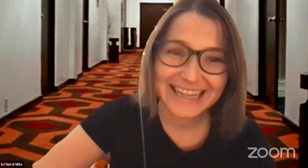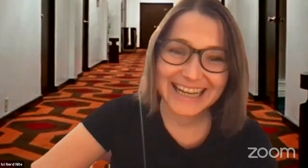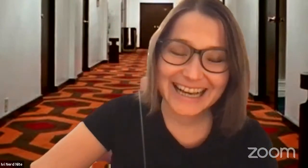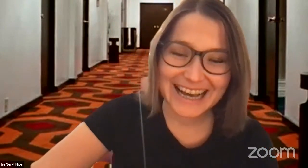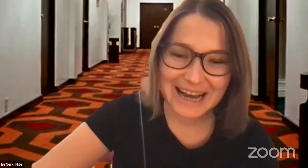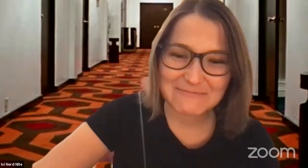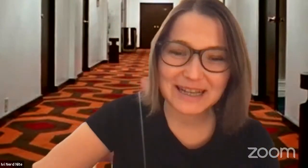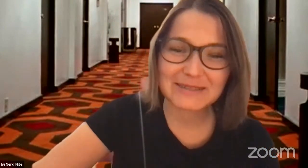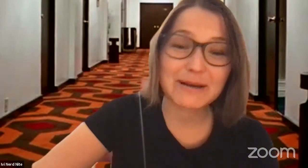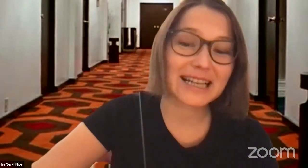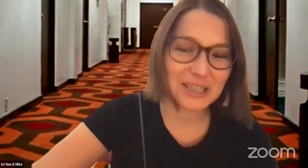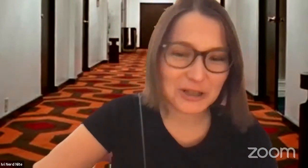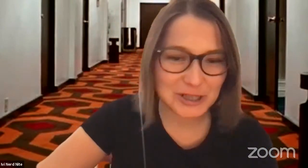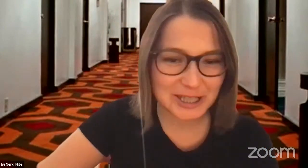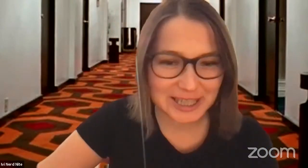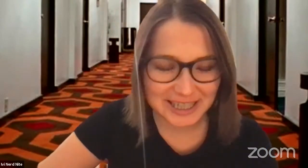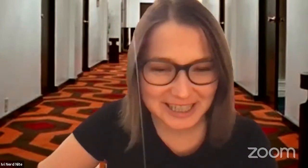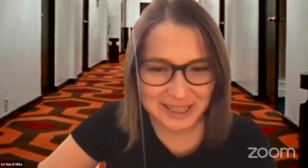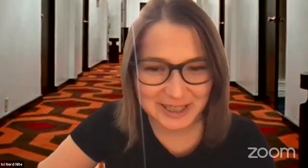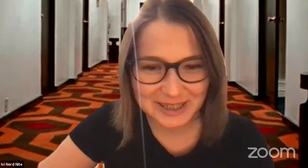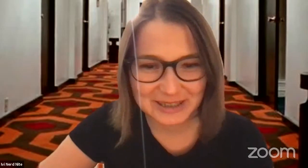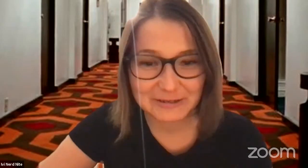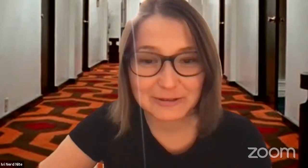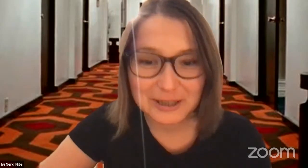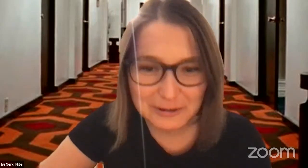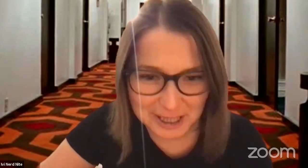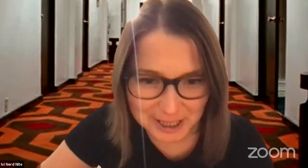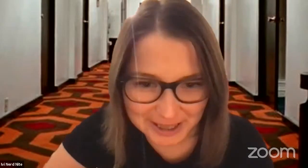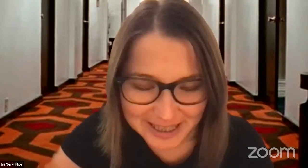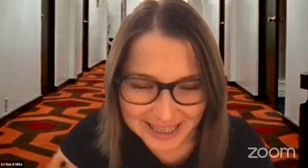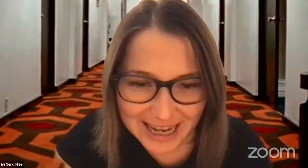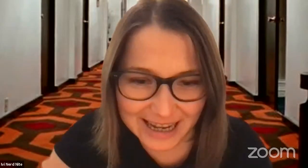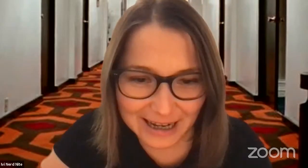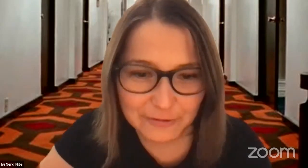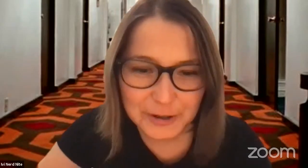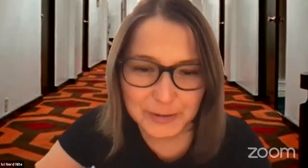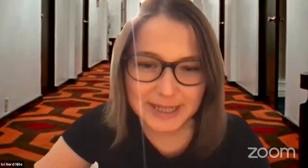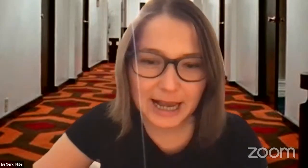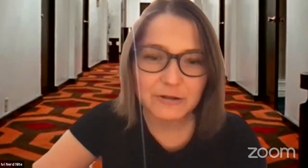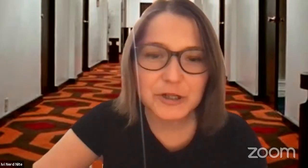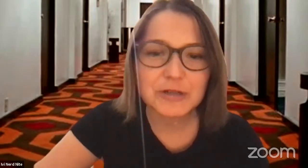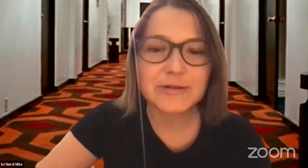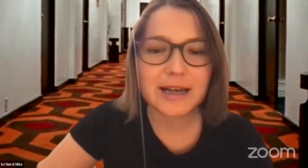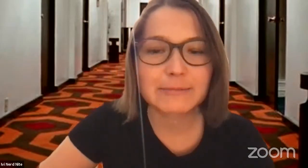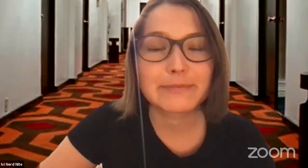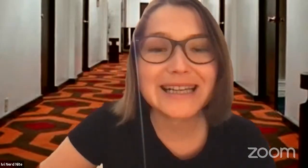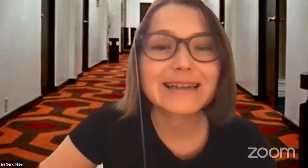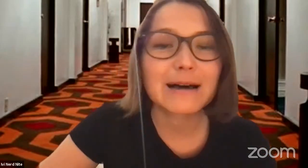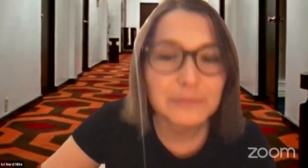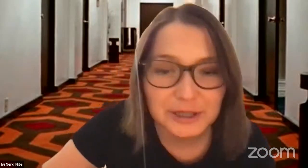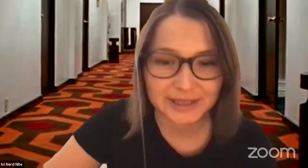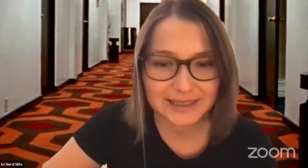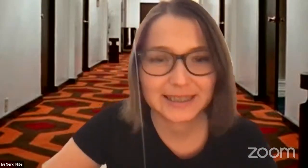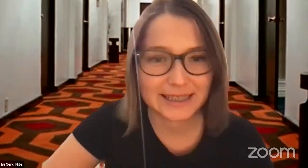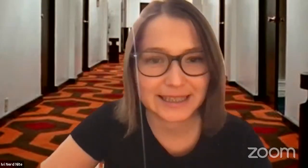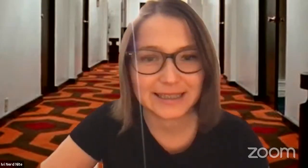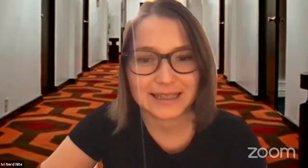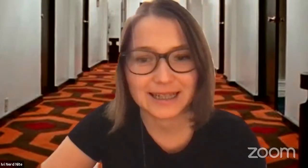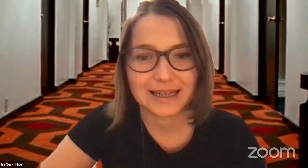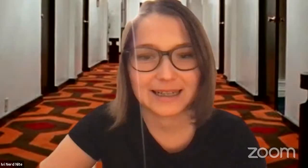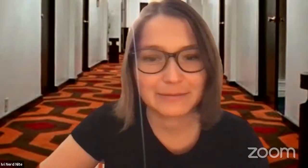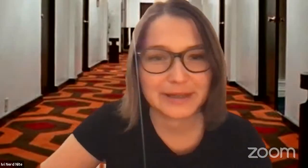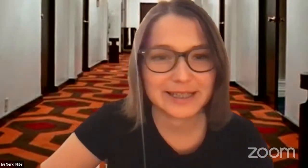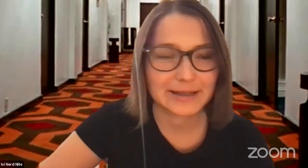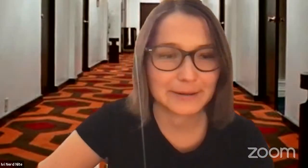short. But let's go to the real questions. First one is, how do you sign big numbers